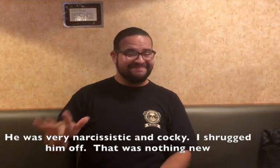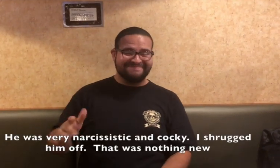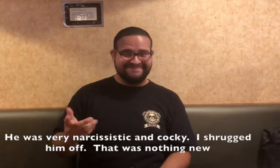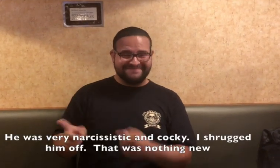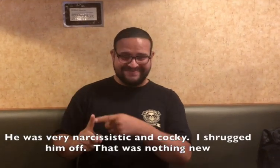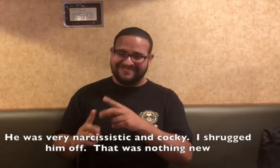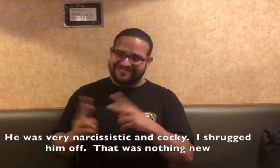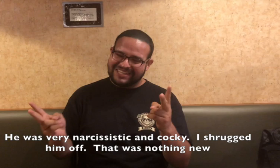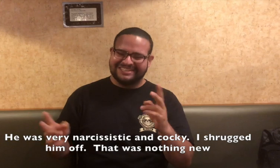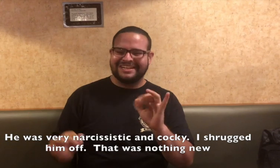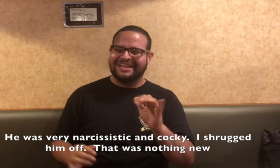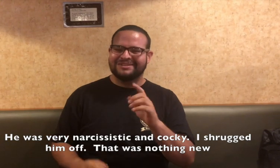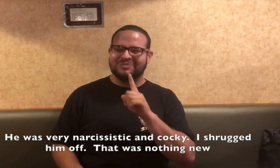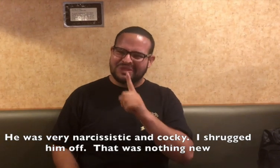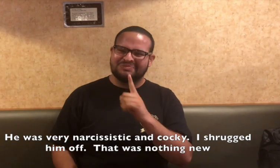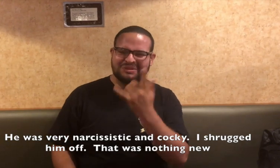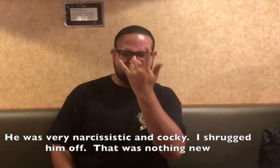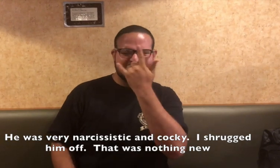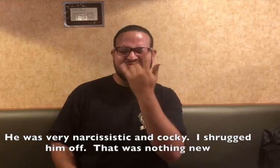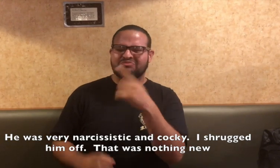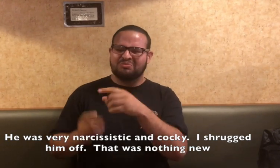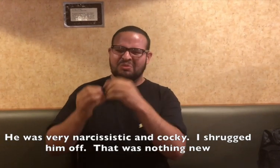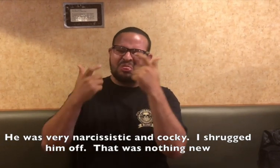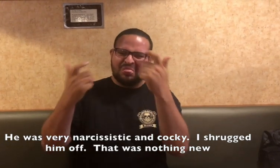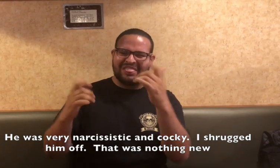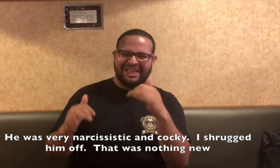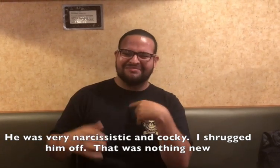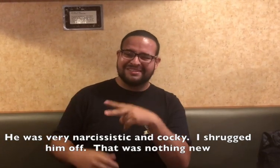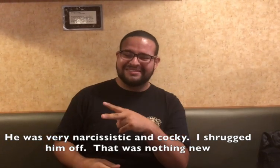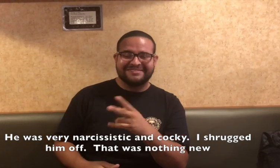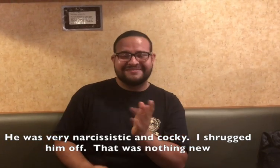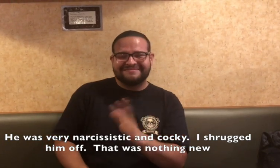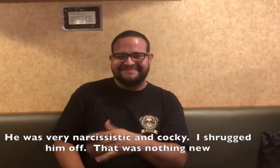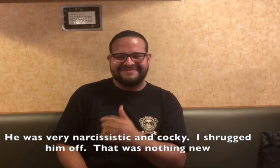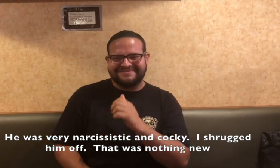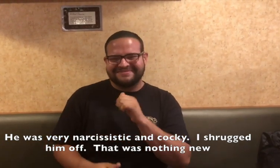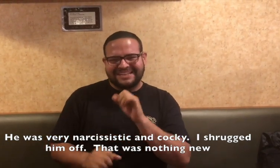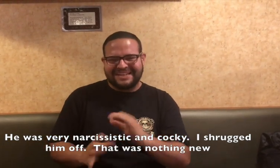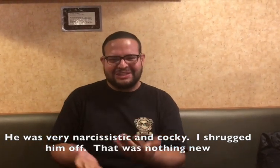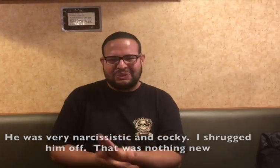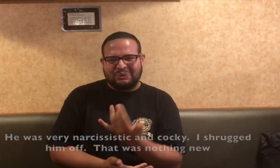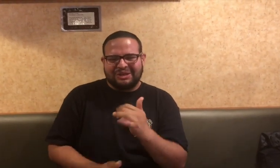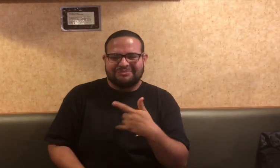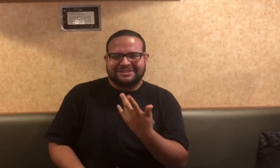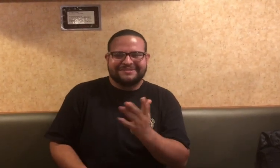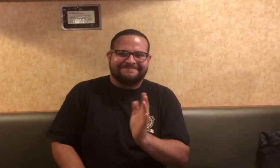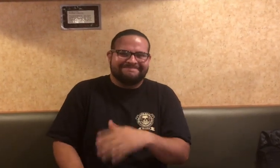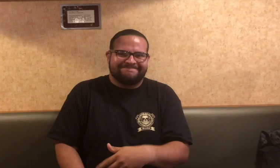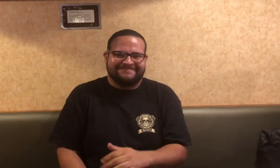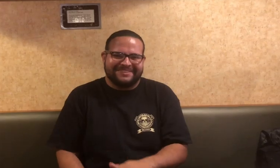around. And he was very narcissistic and cocky, and I shrugged him off, and I thought there's nothing new about him.